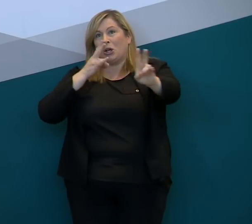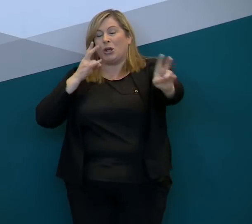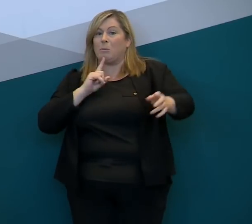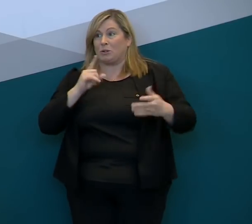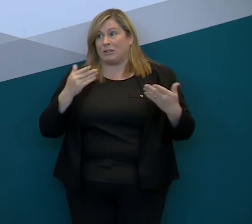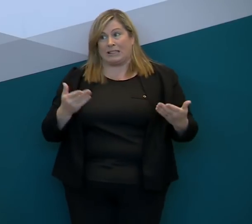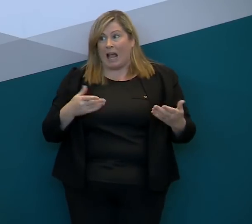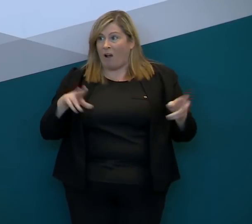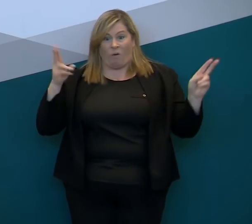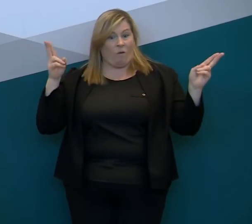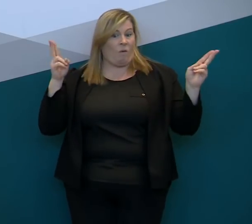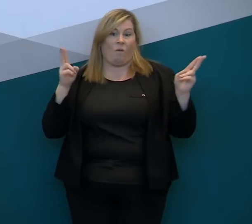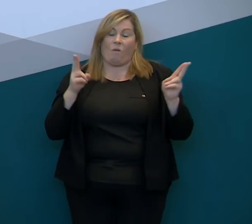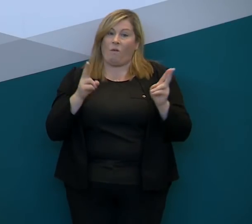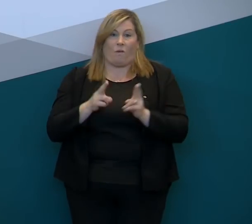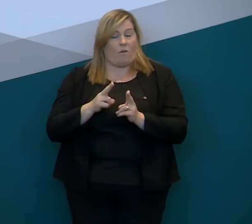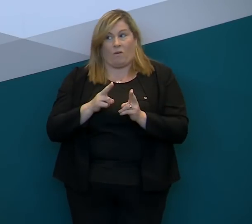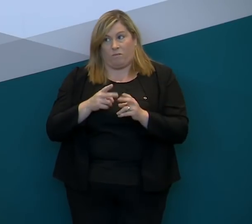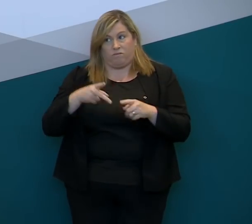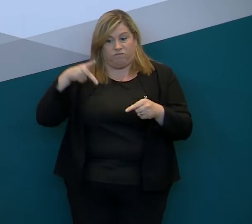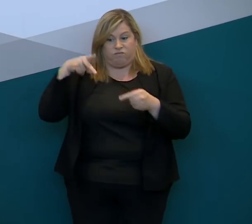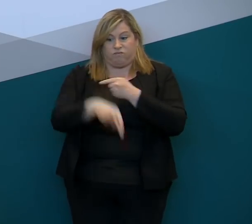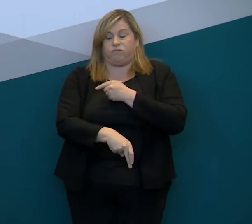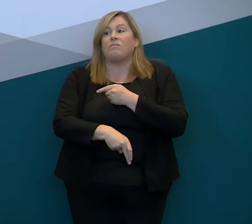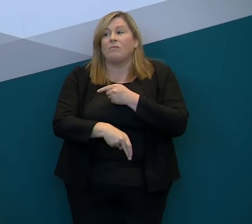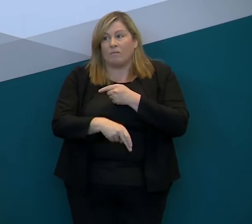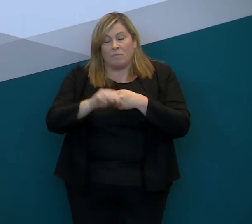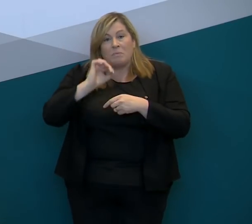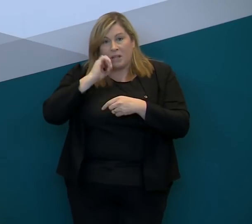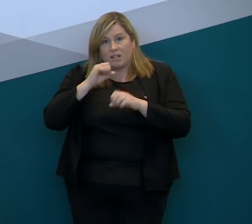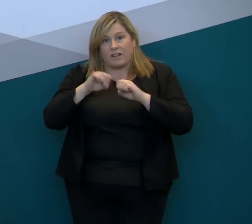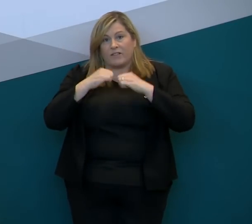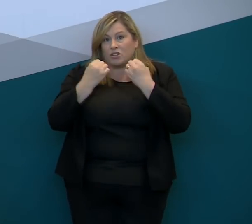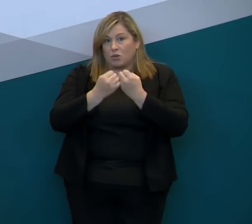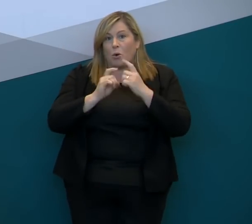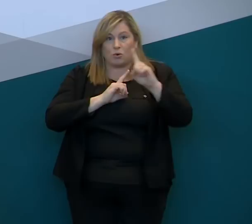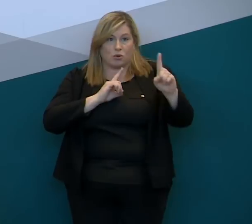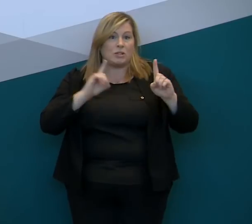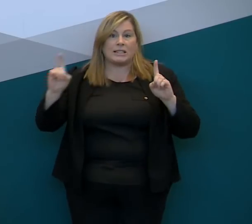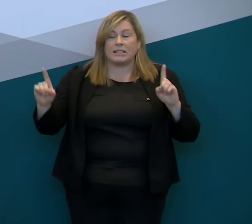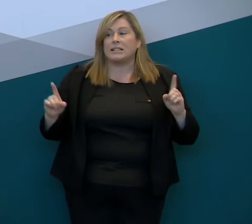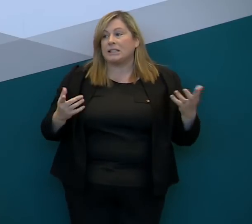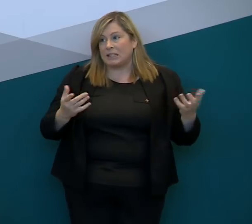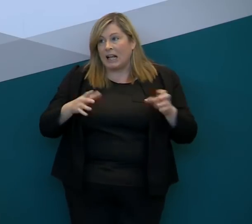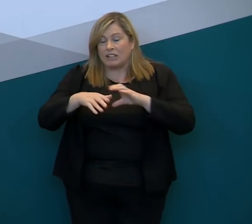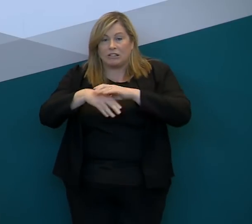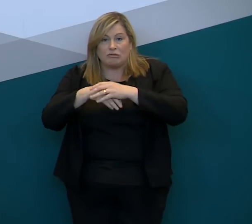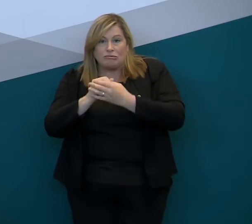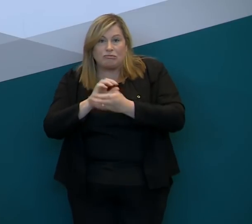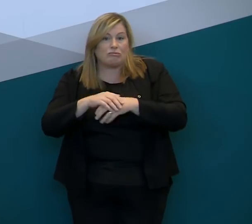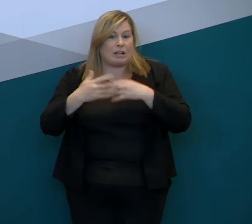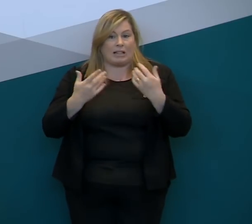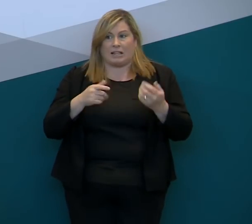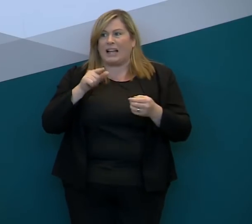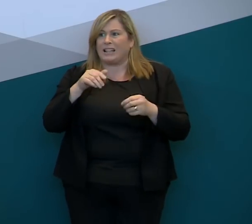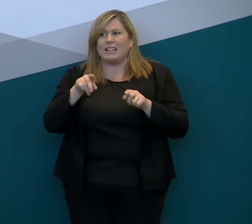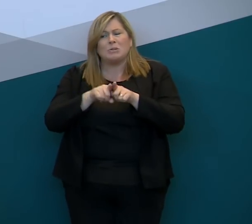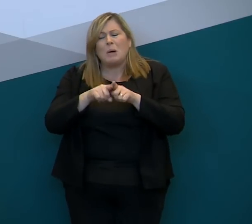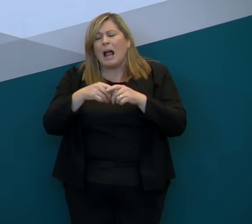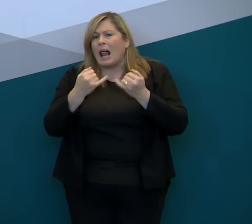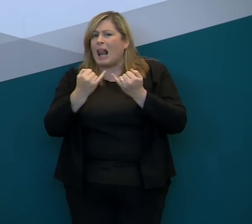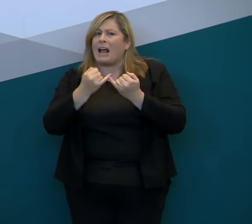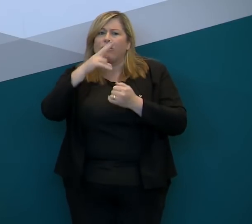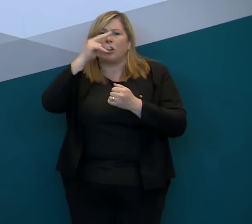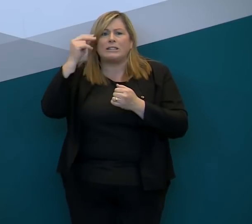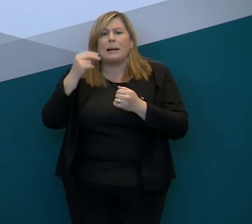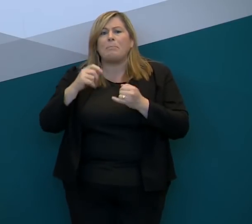40 patients per day. It will be reduced to a much smaller amount. For the very process of mammography and breast screening, which involves a very close contact between the radiographer and the